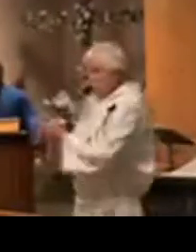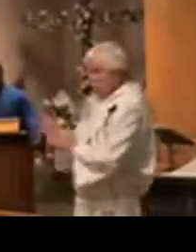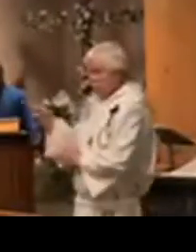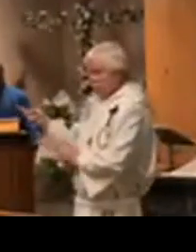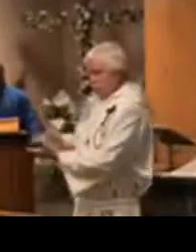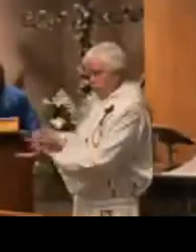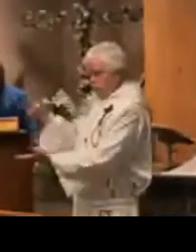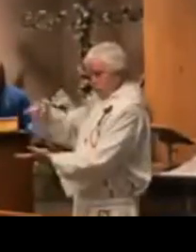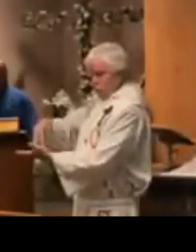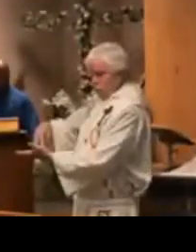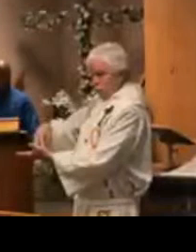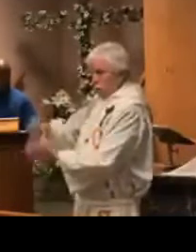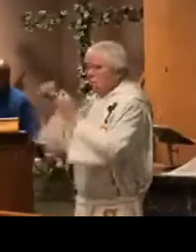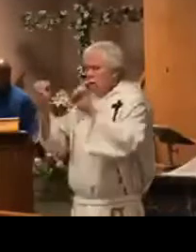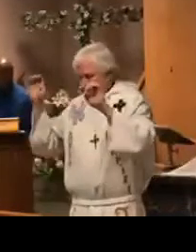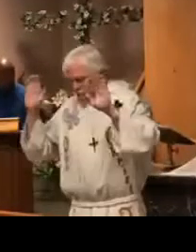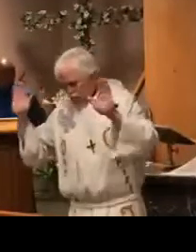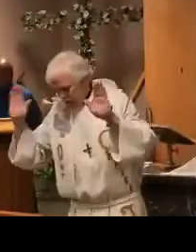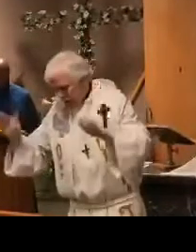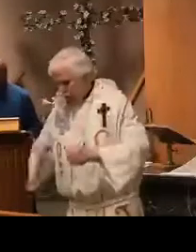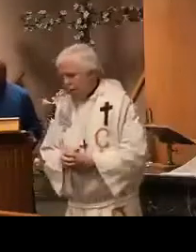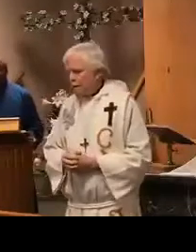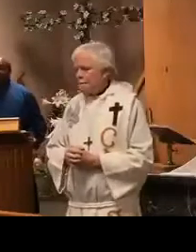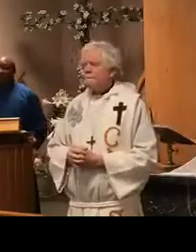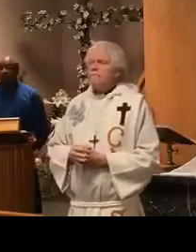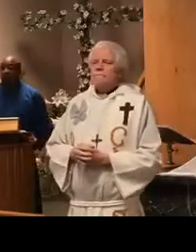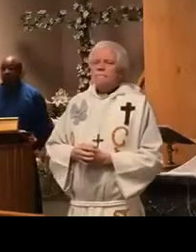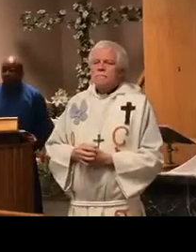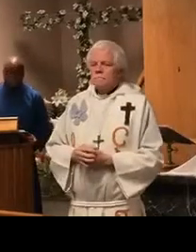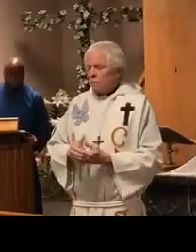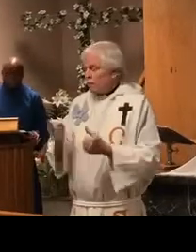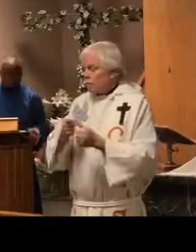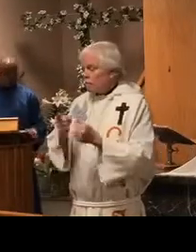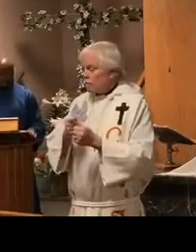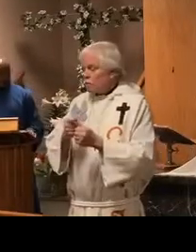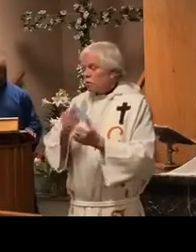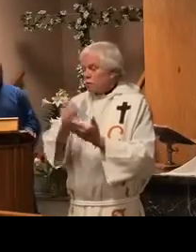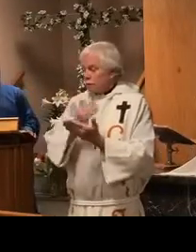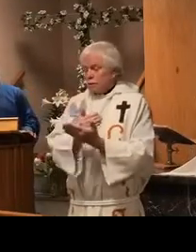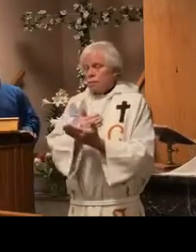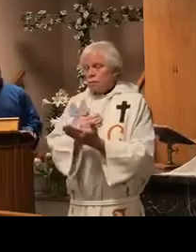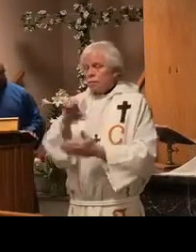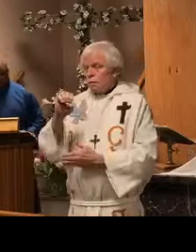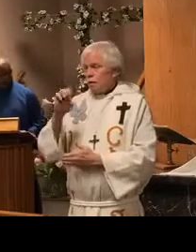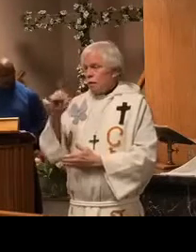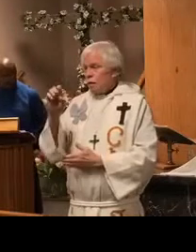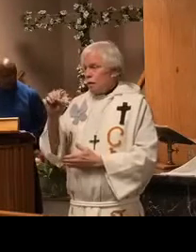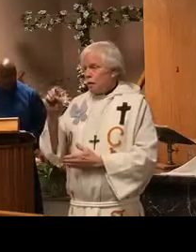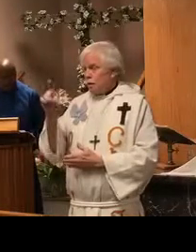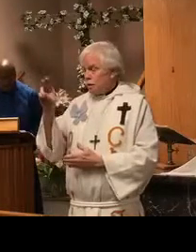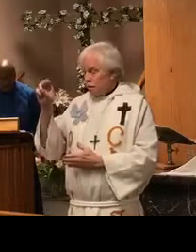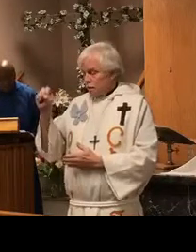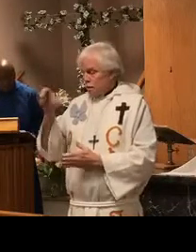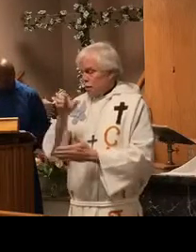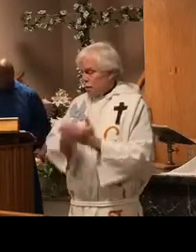Our readings this morning are for the resurrection of our Lord, Easter Sunday. The first lesson this morning is taken